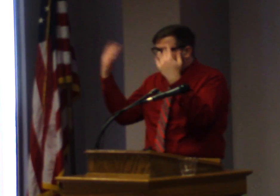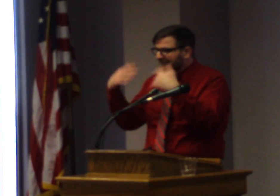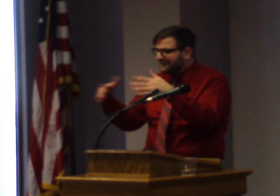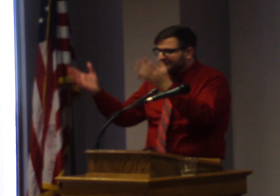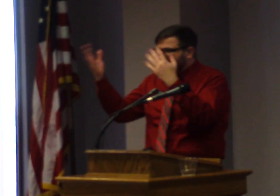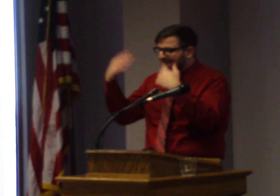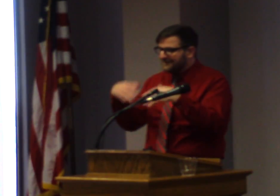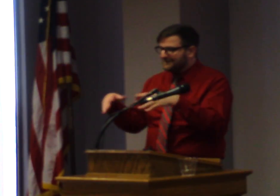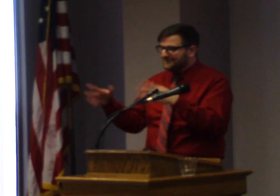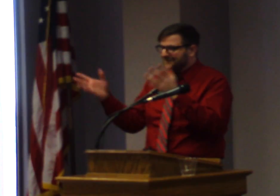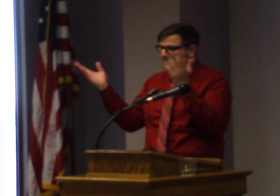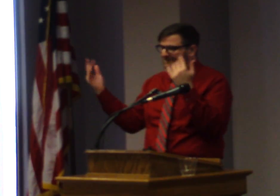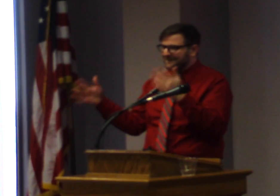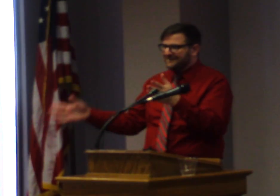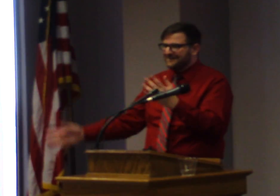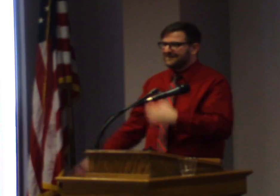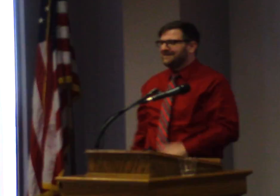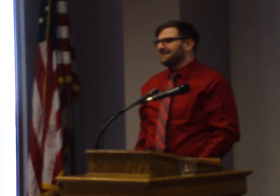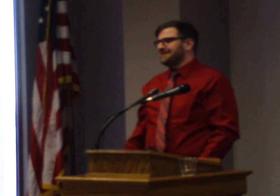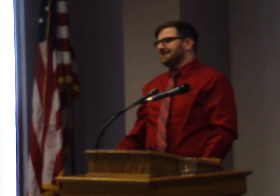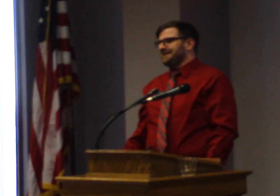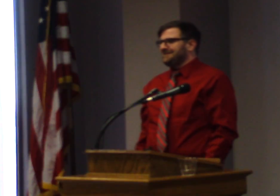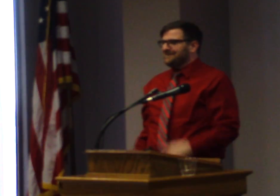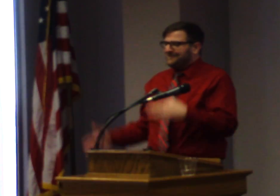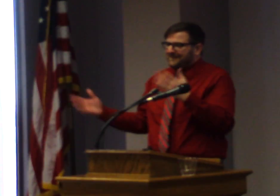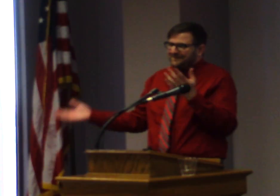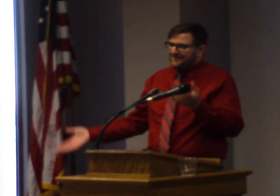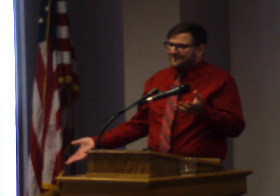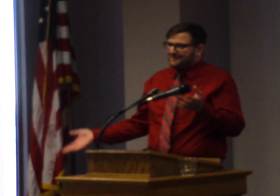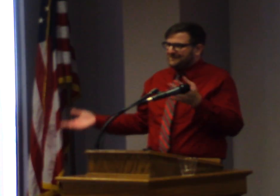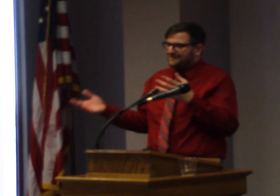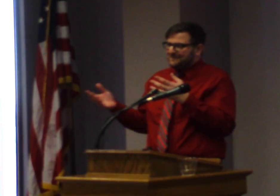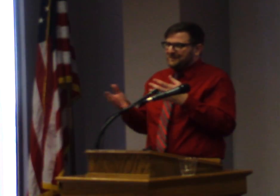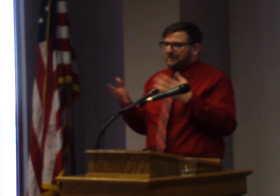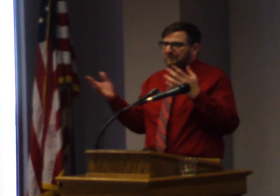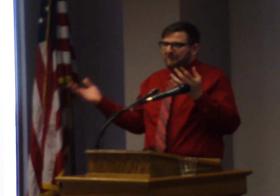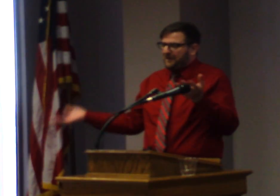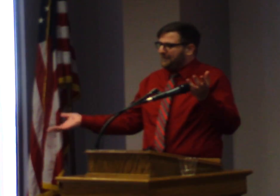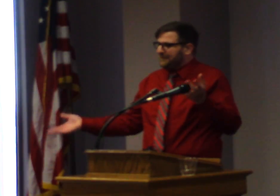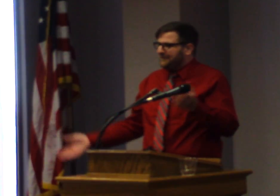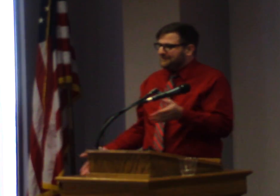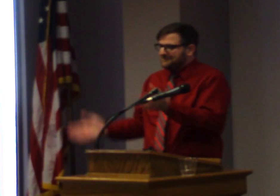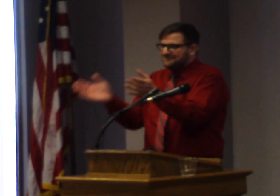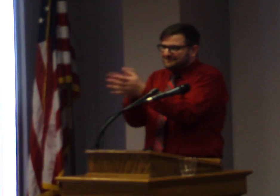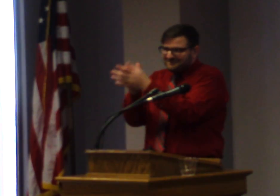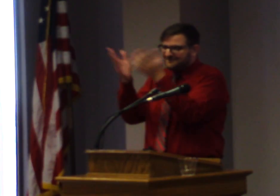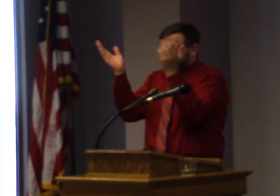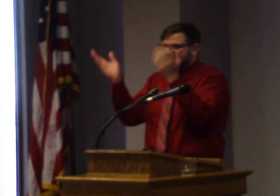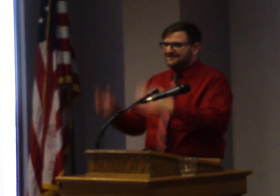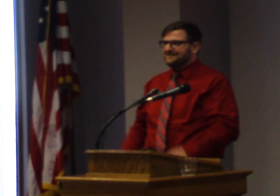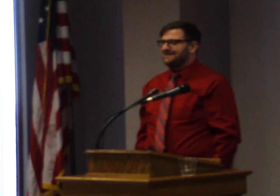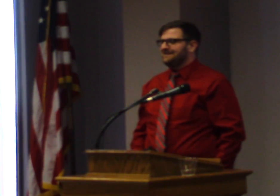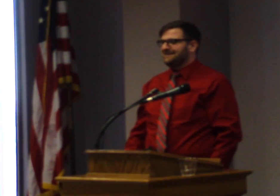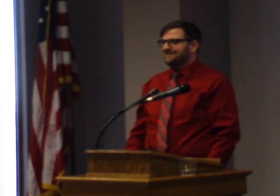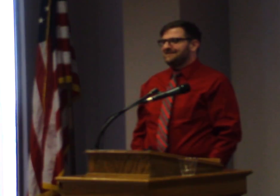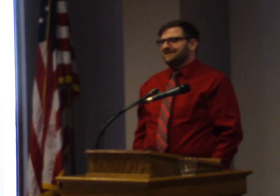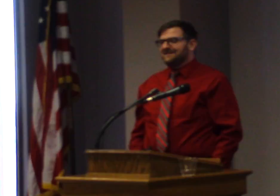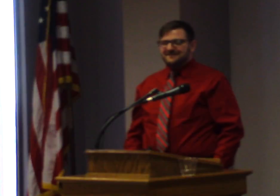You're encouraged to clap. Okay, if your favorite color was purple, there you go.